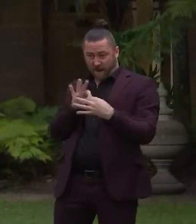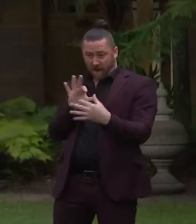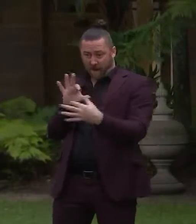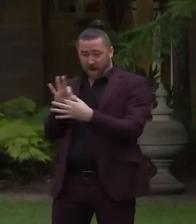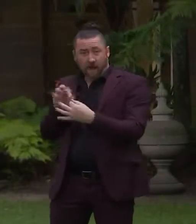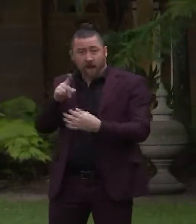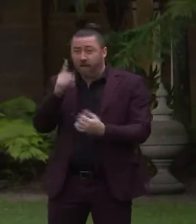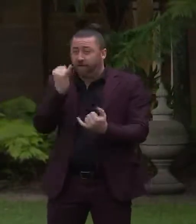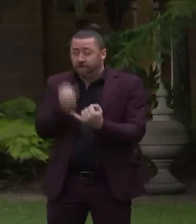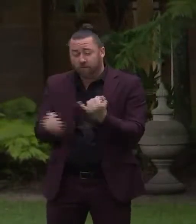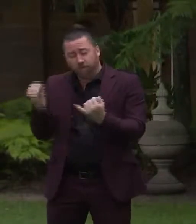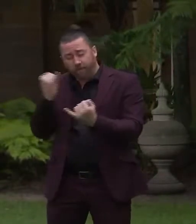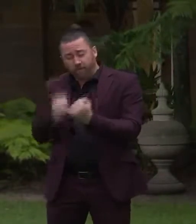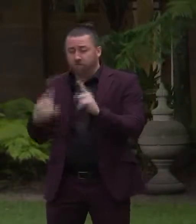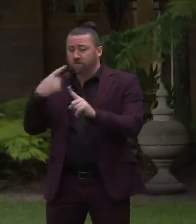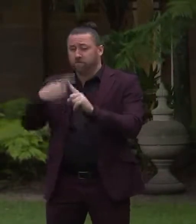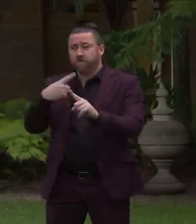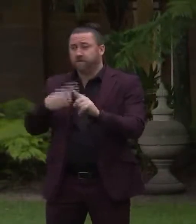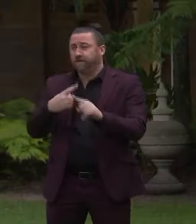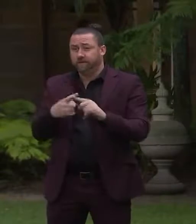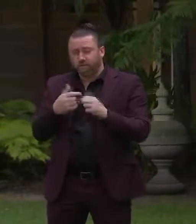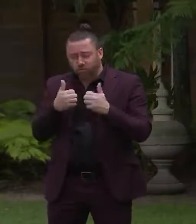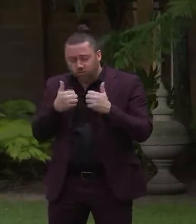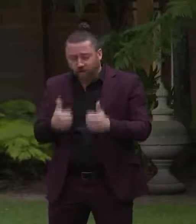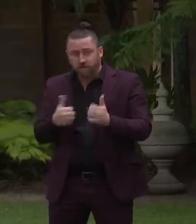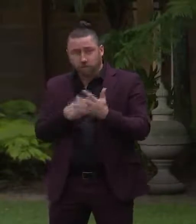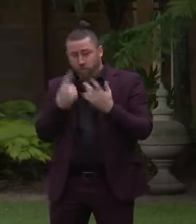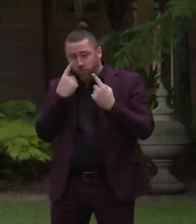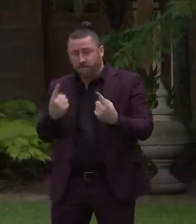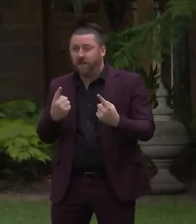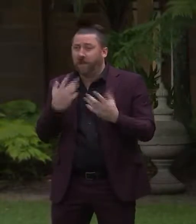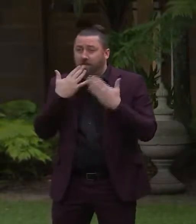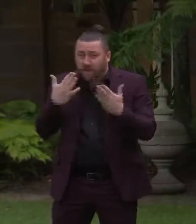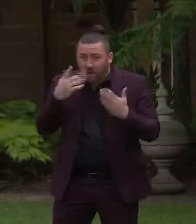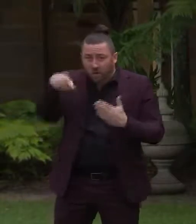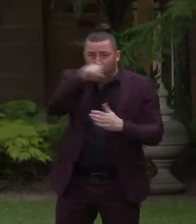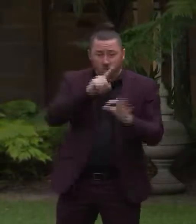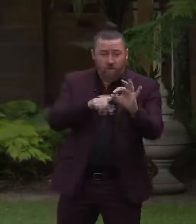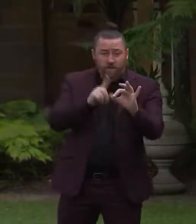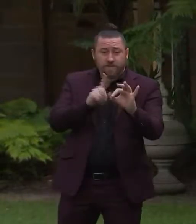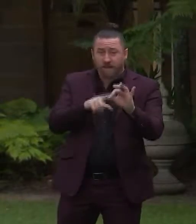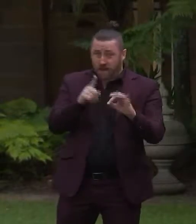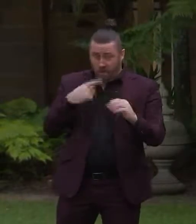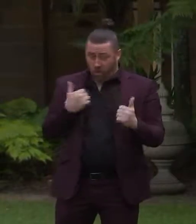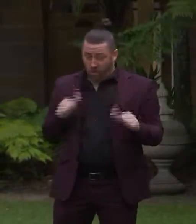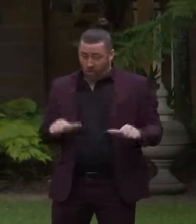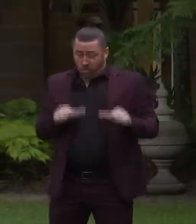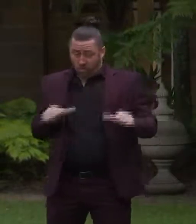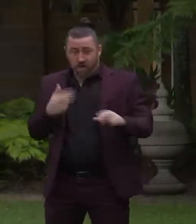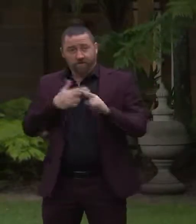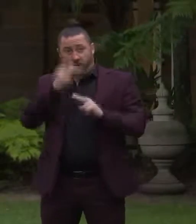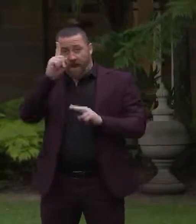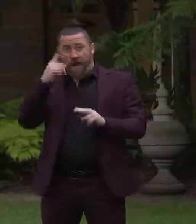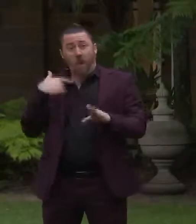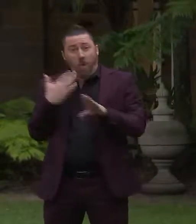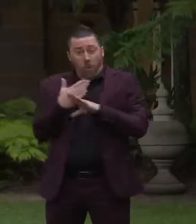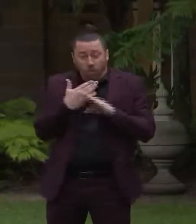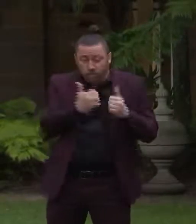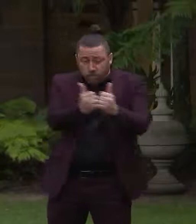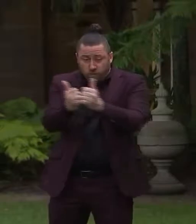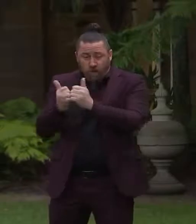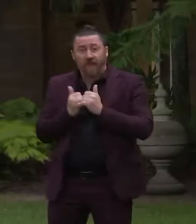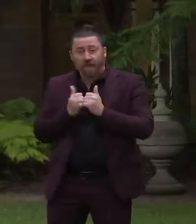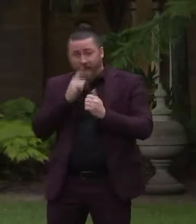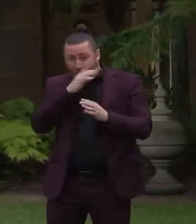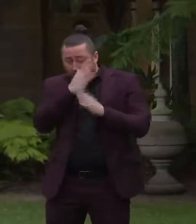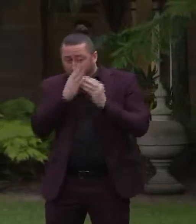absolutely encouraging news. So thank you, Queensland. We are doing a great job, and together we will get through this. The